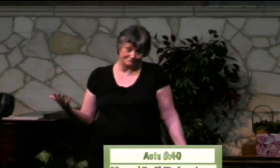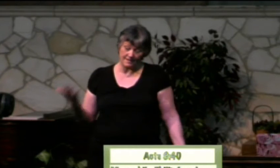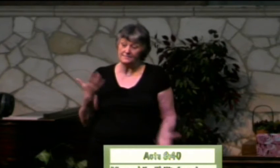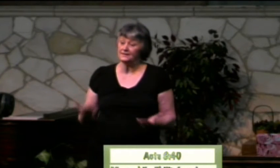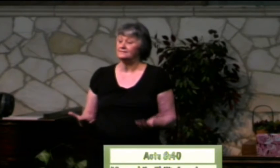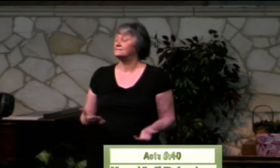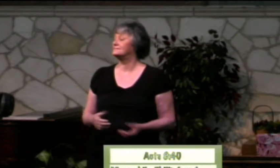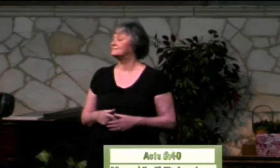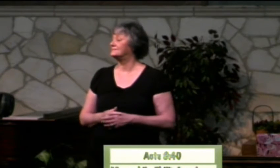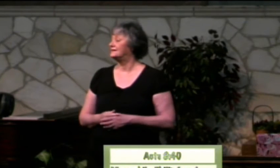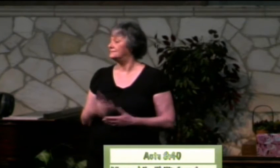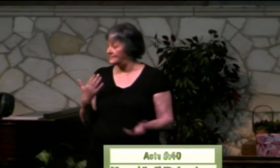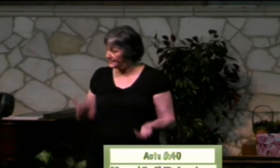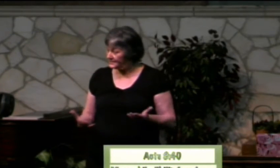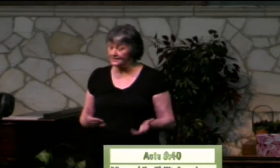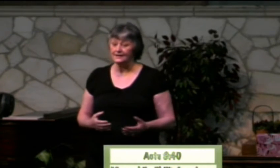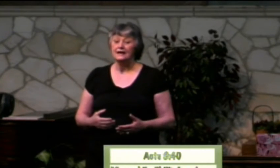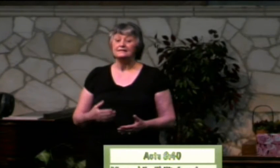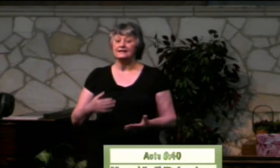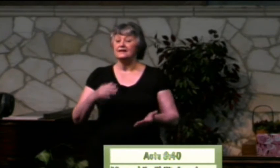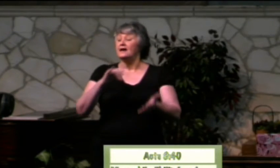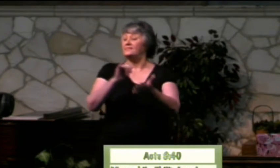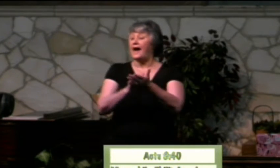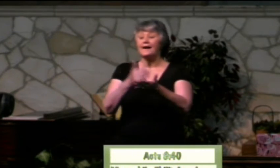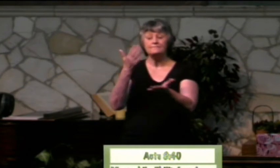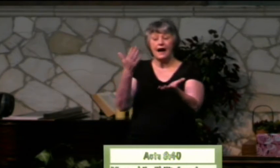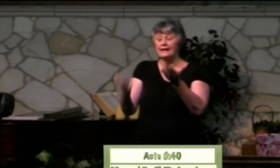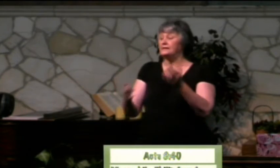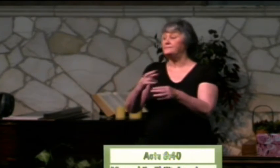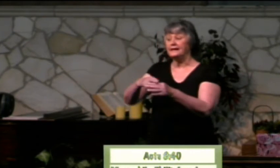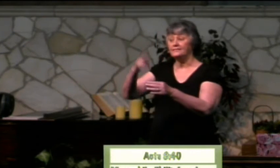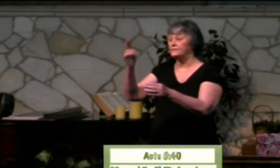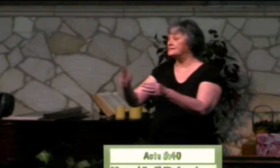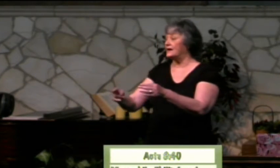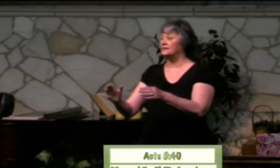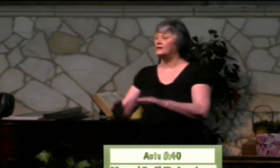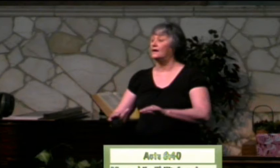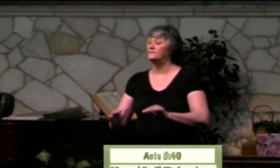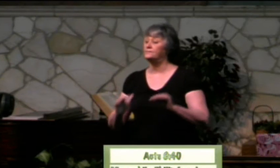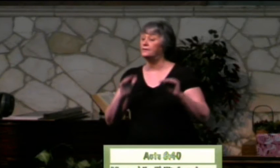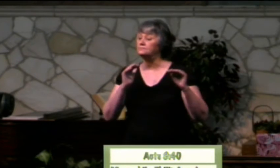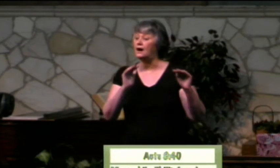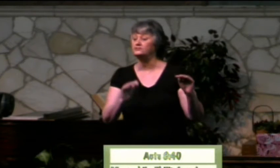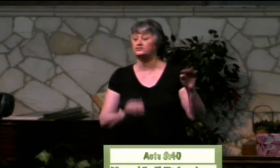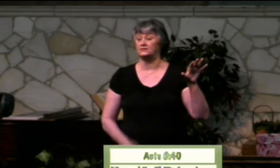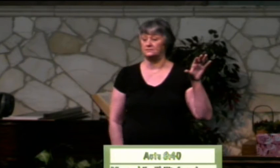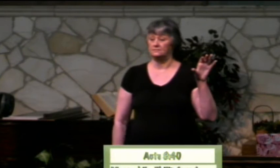Maybe. Maybe. See, that might have been the result of the promotion.